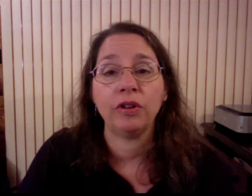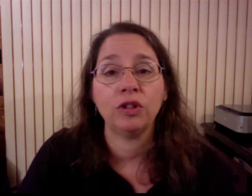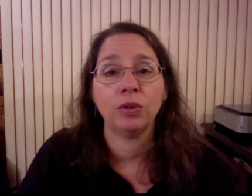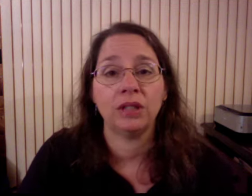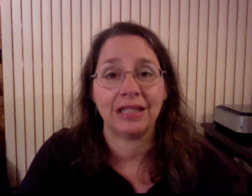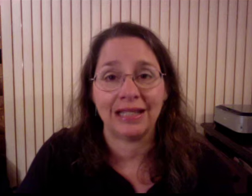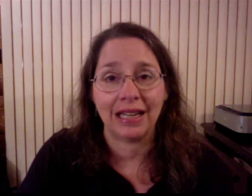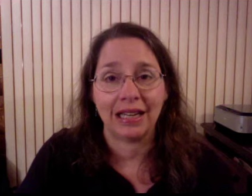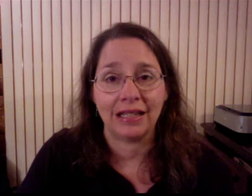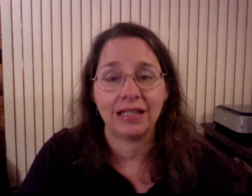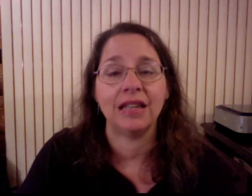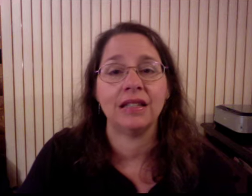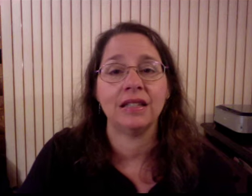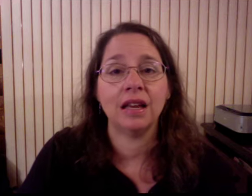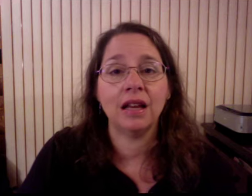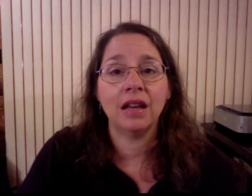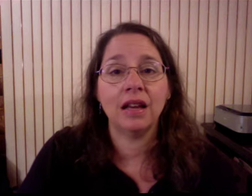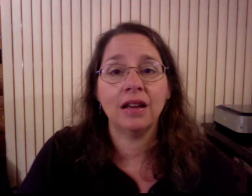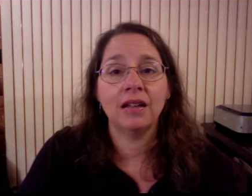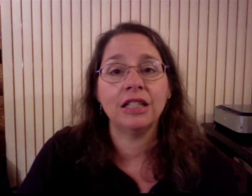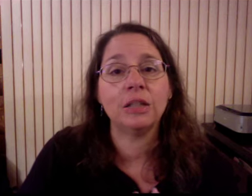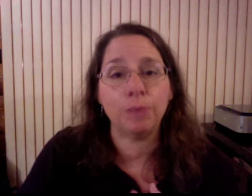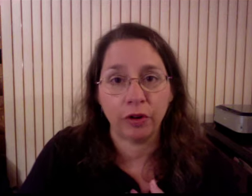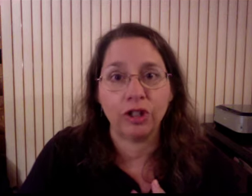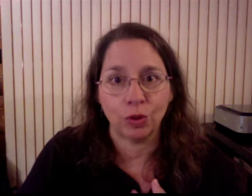spiritual disease is spiritual.